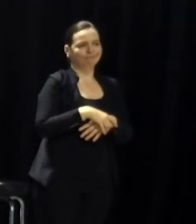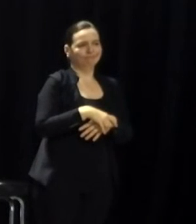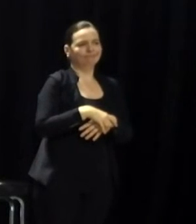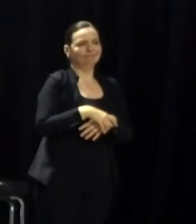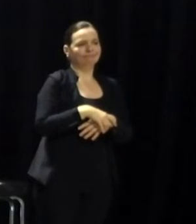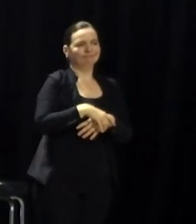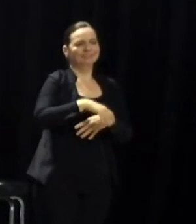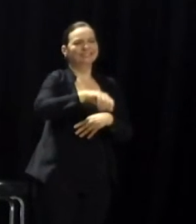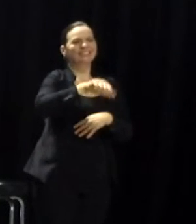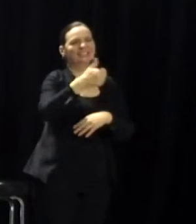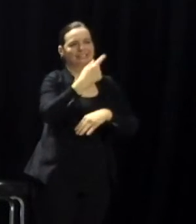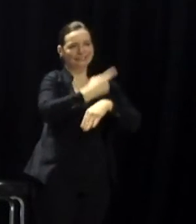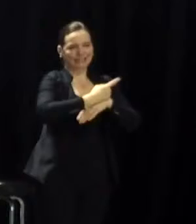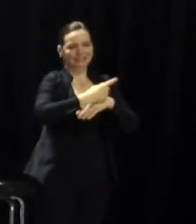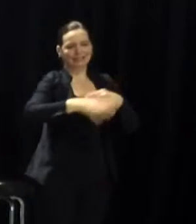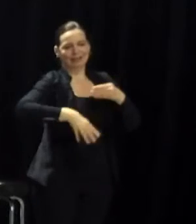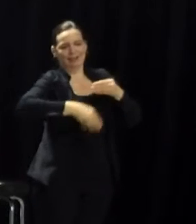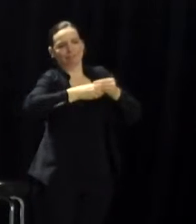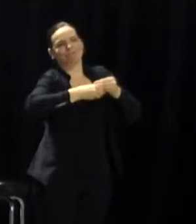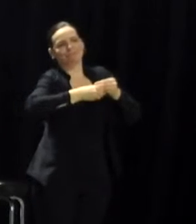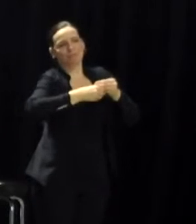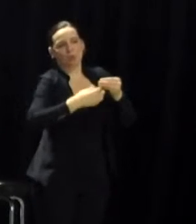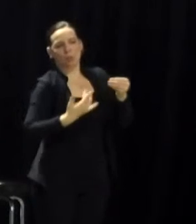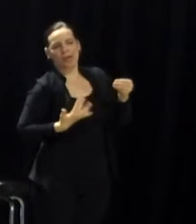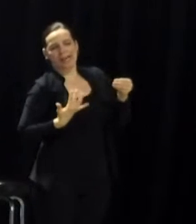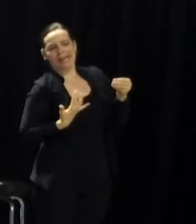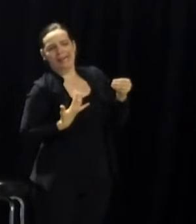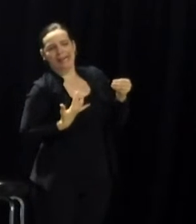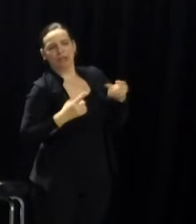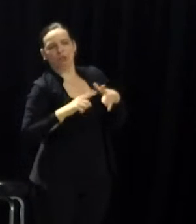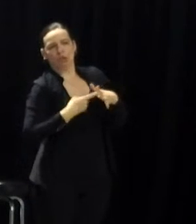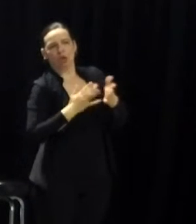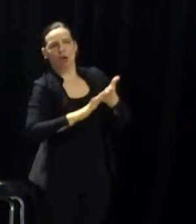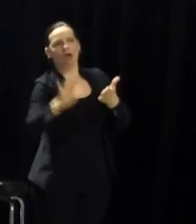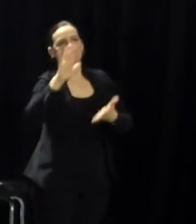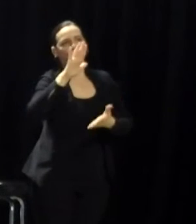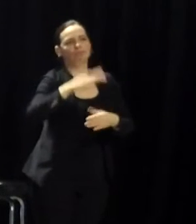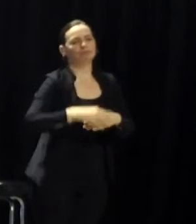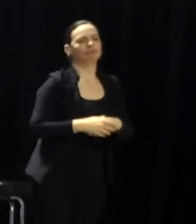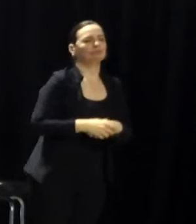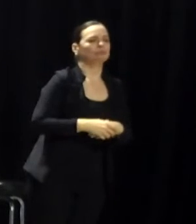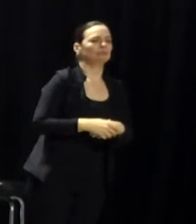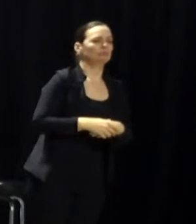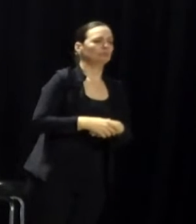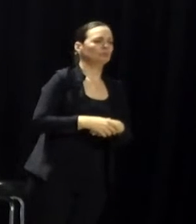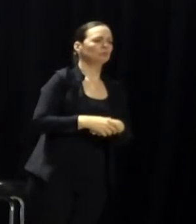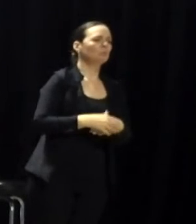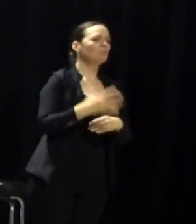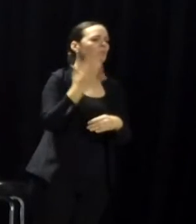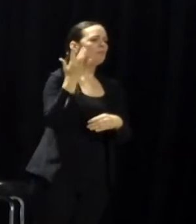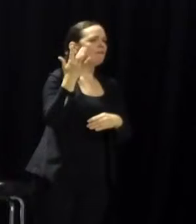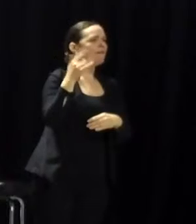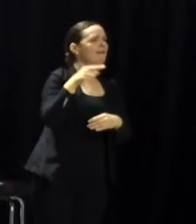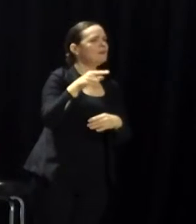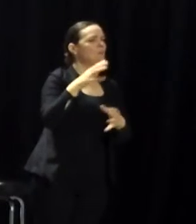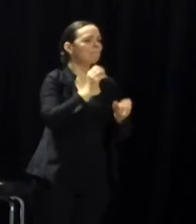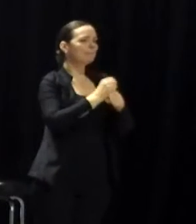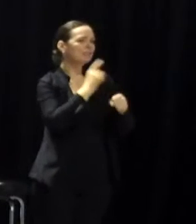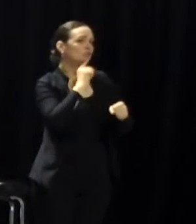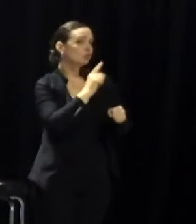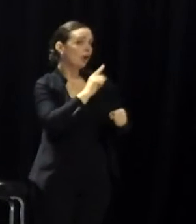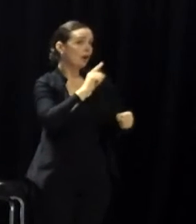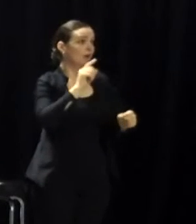through and understand what these surges look like and then mitigate them